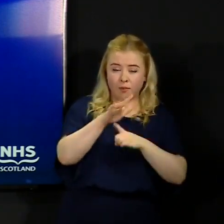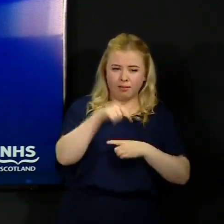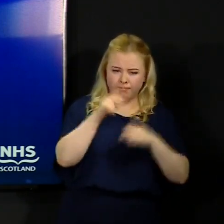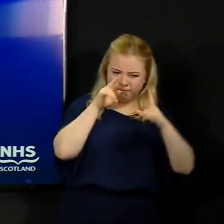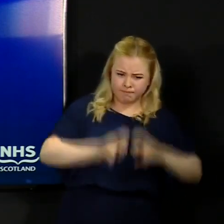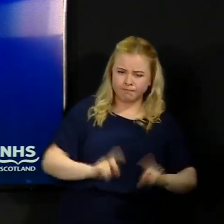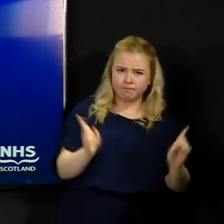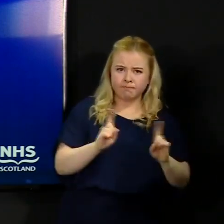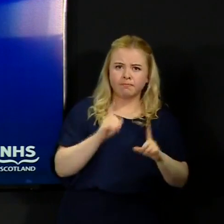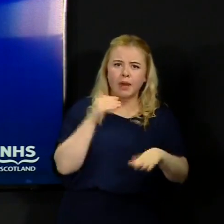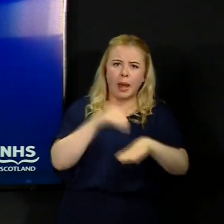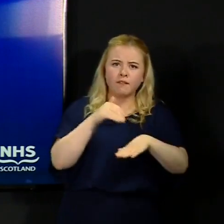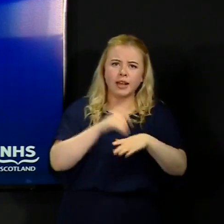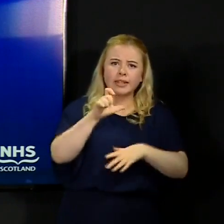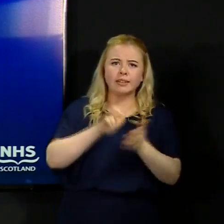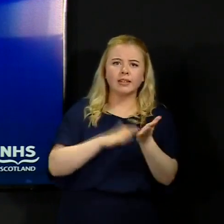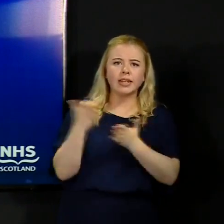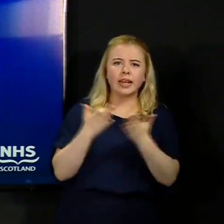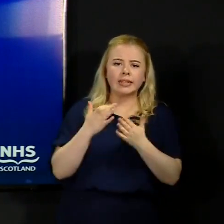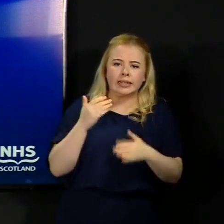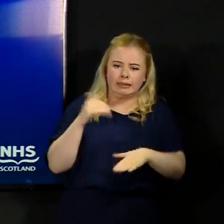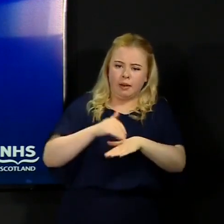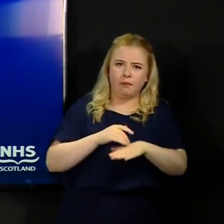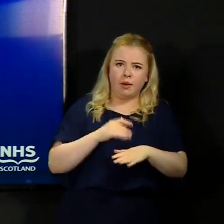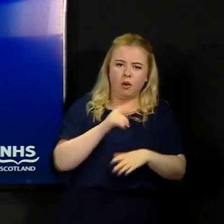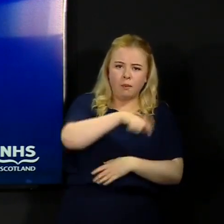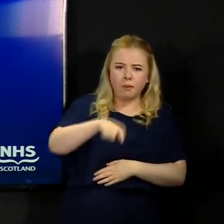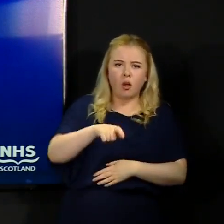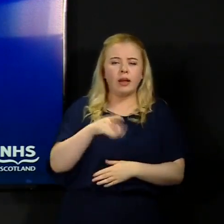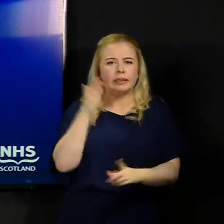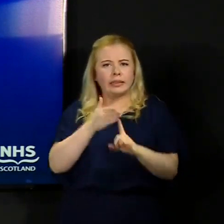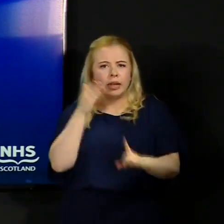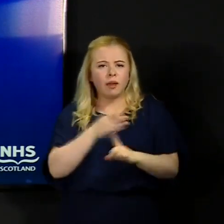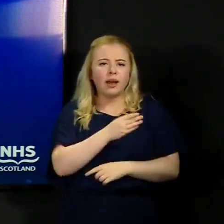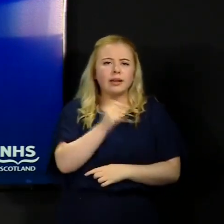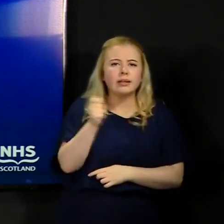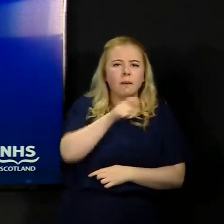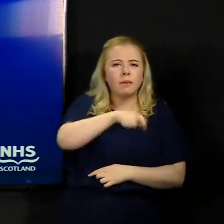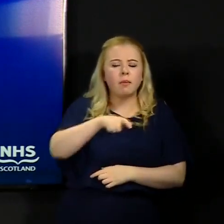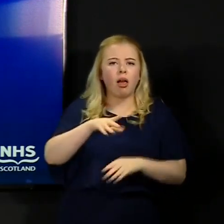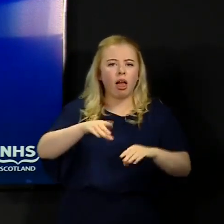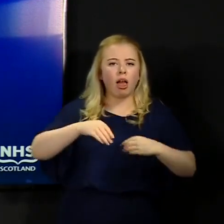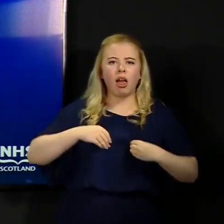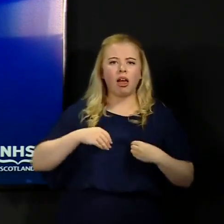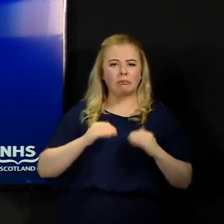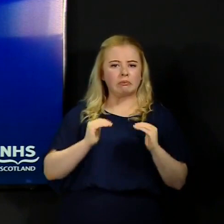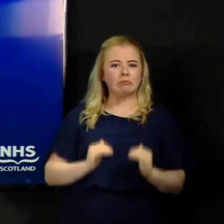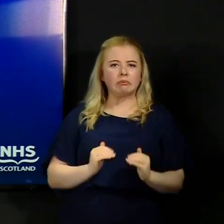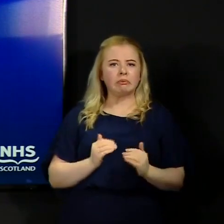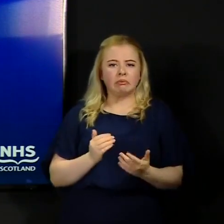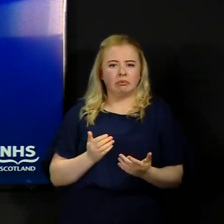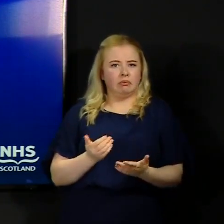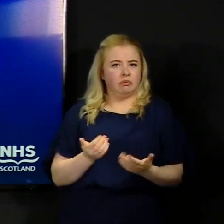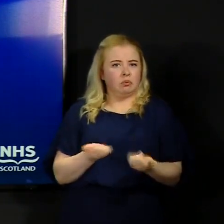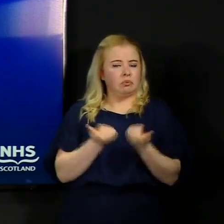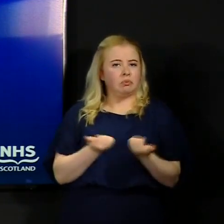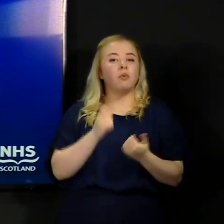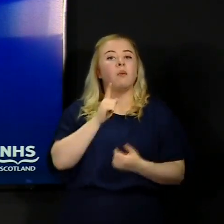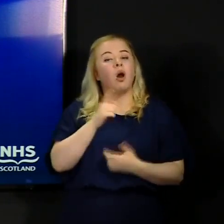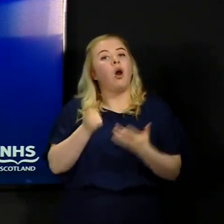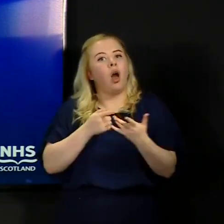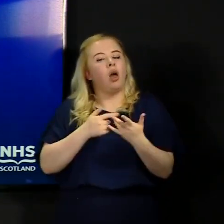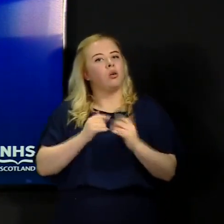that the coronavirus has on patients and identifying why some people have only a very mild infection and yet others may be predisposed to more